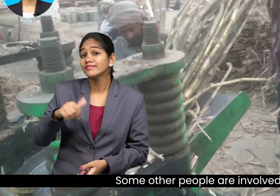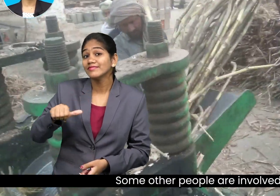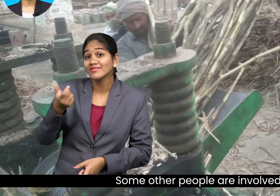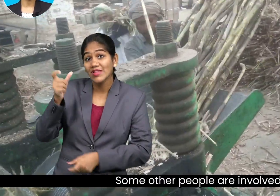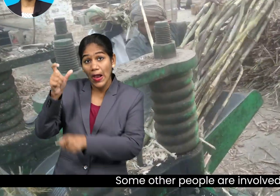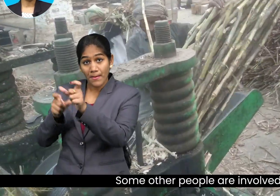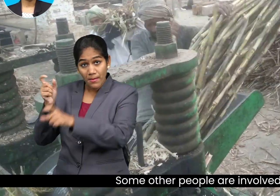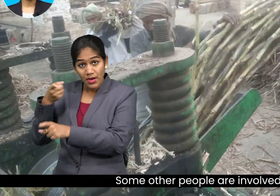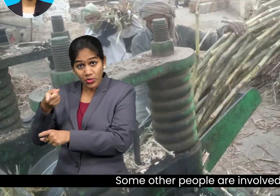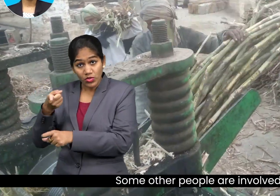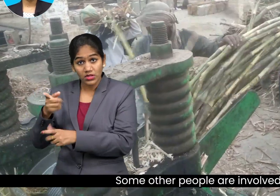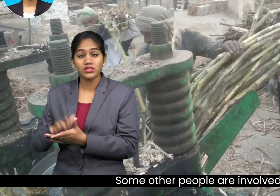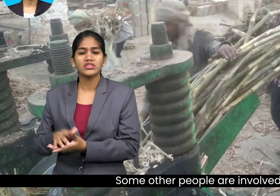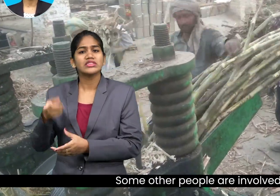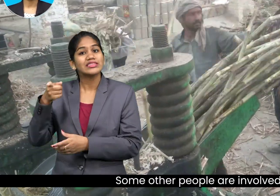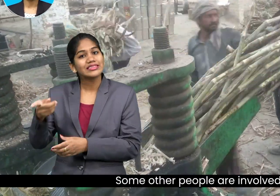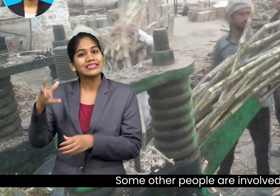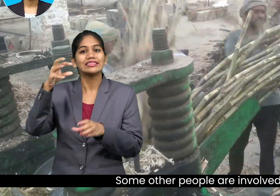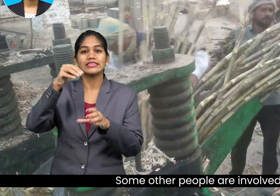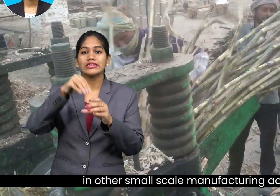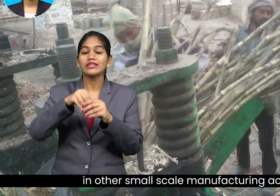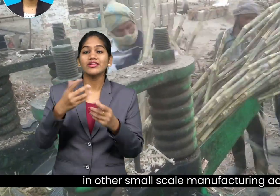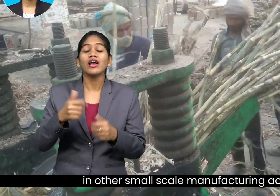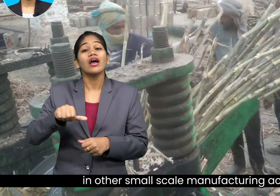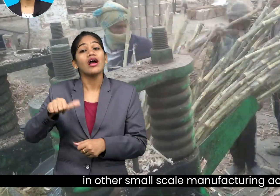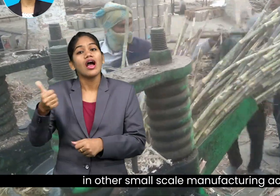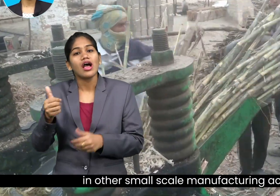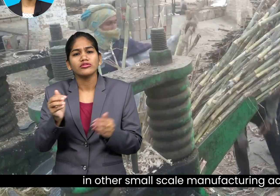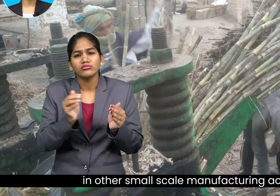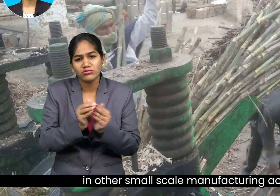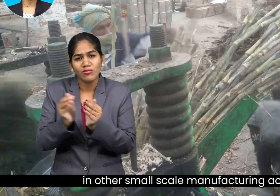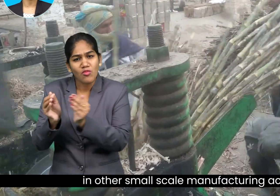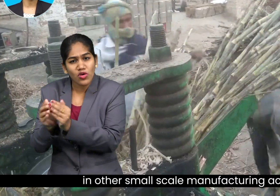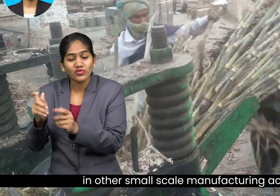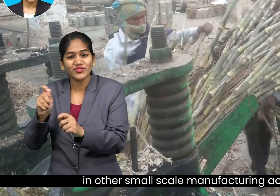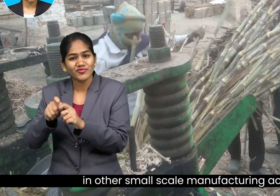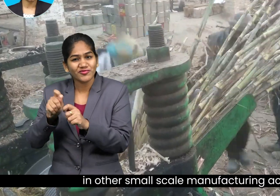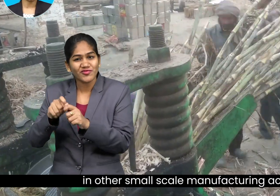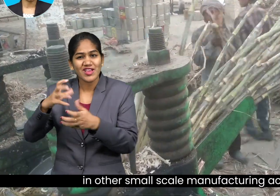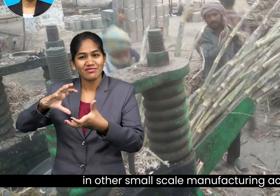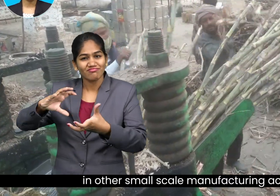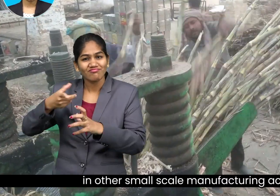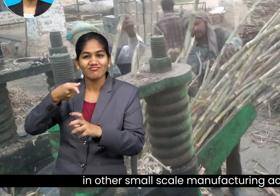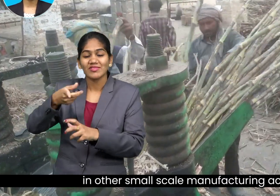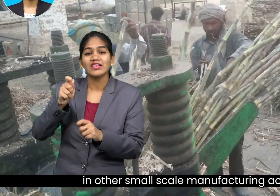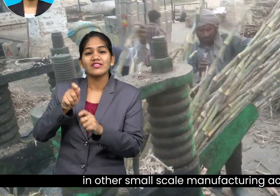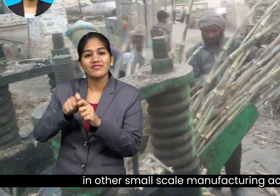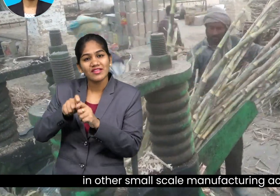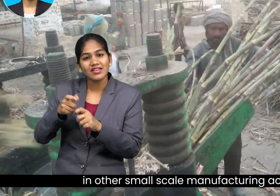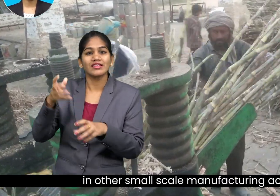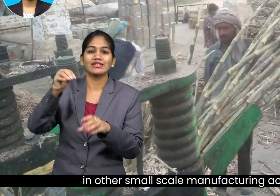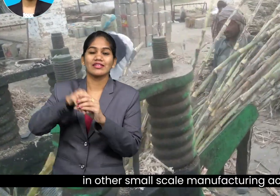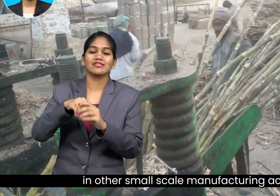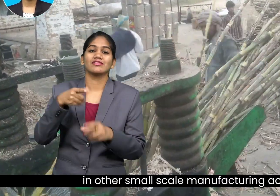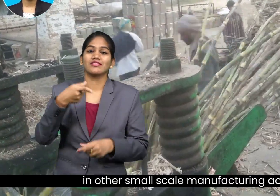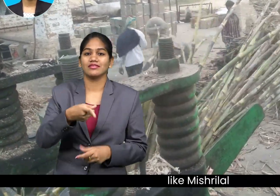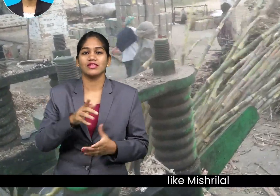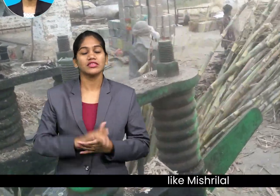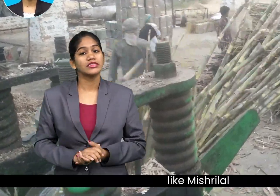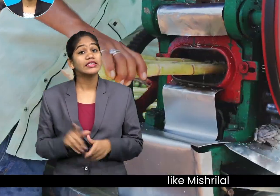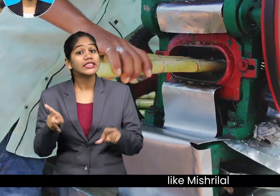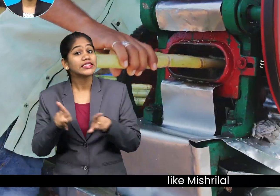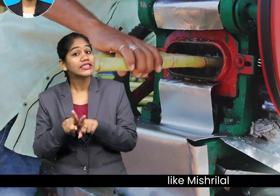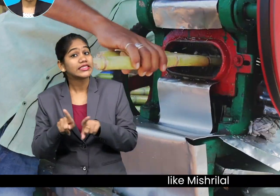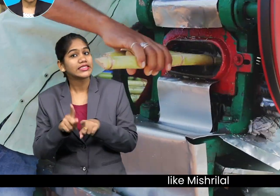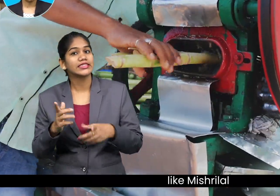Some other people are involved in other small-scale manufacturing activities